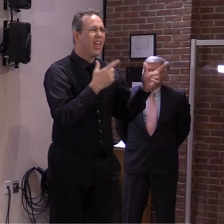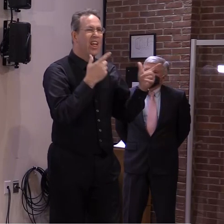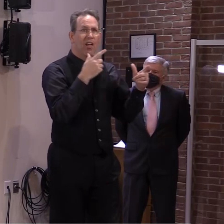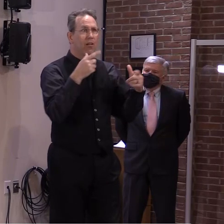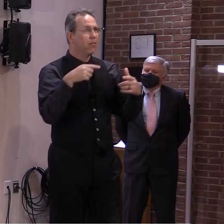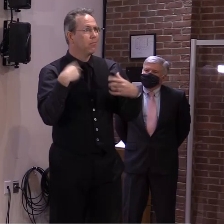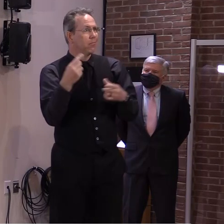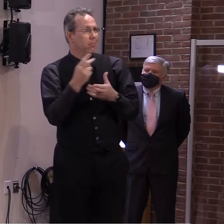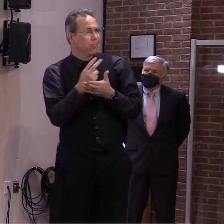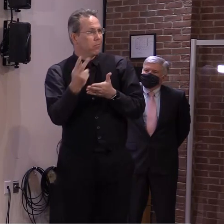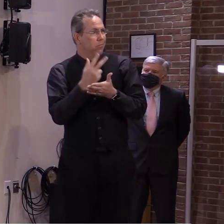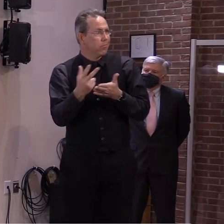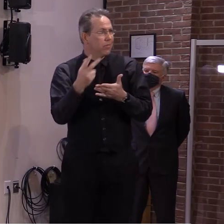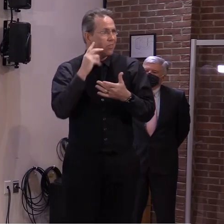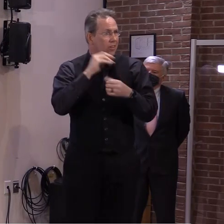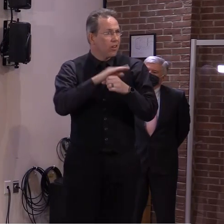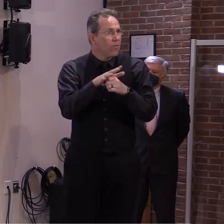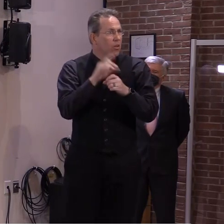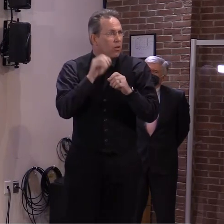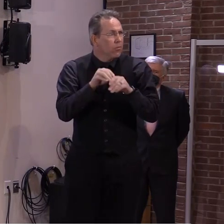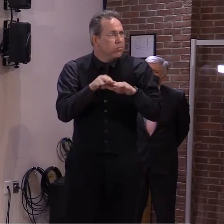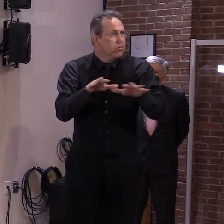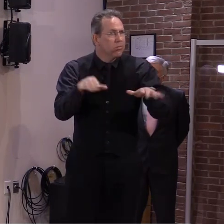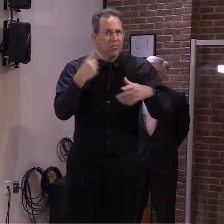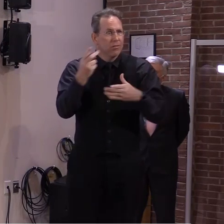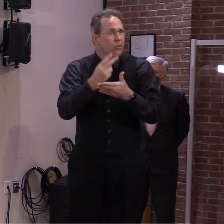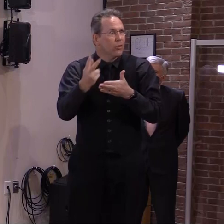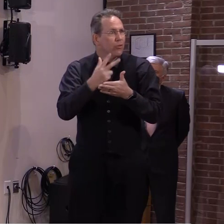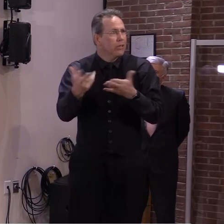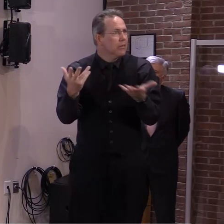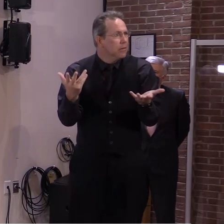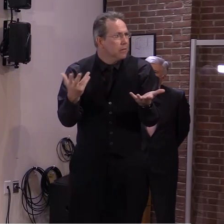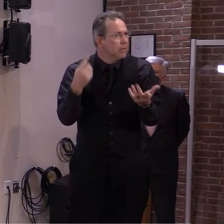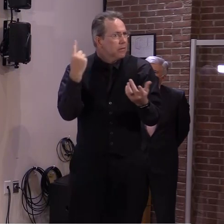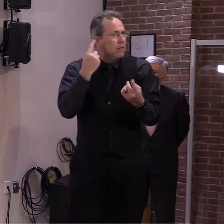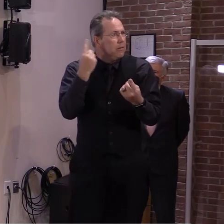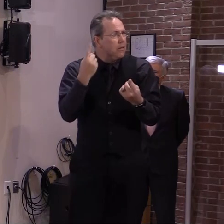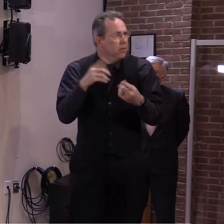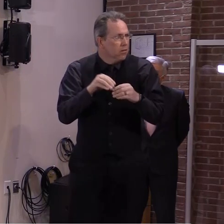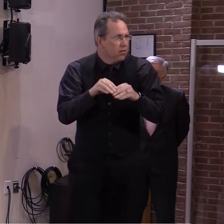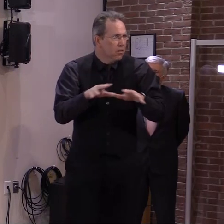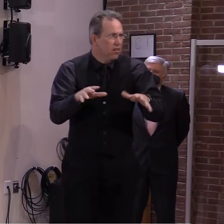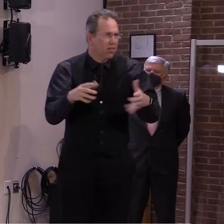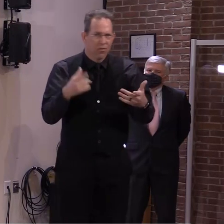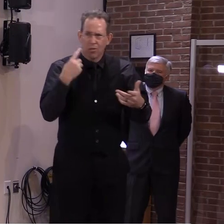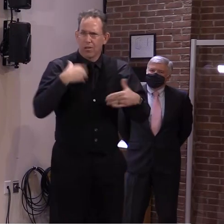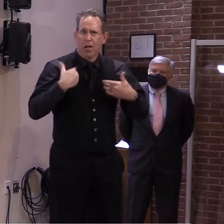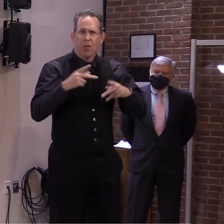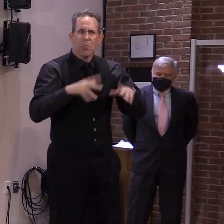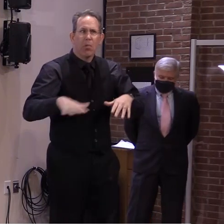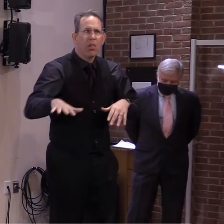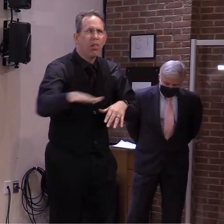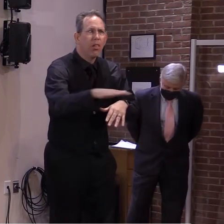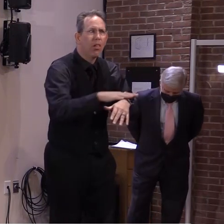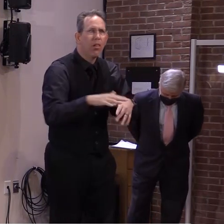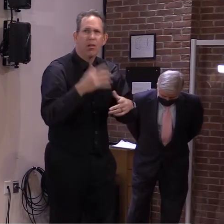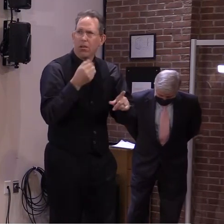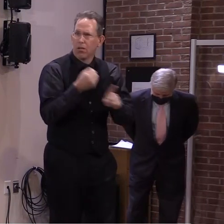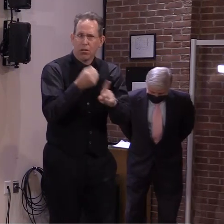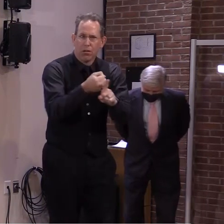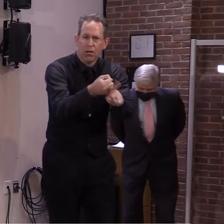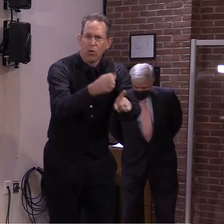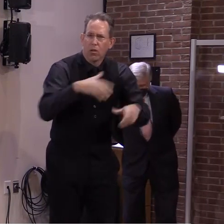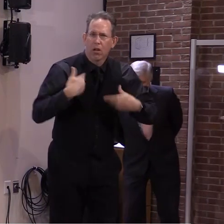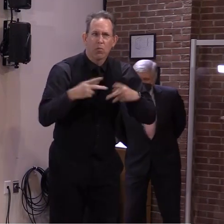considering anything for those younger age groups? I don't know what it could be, but the ones where the spread seems to be happening the